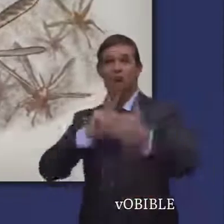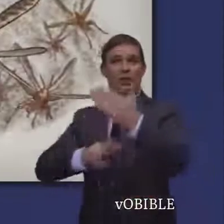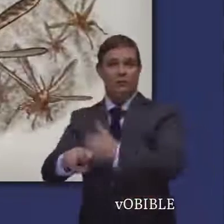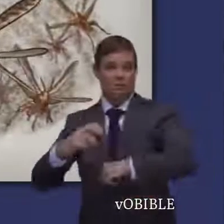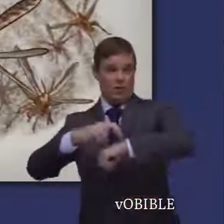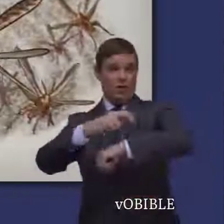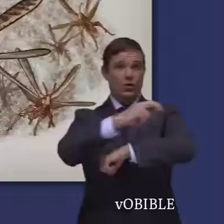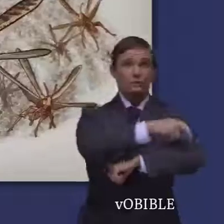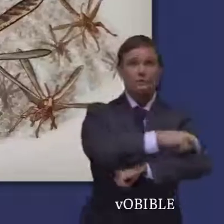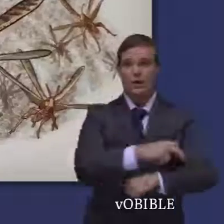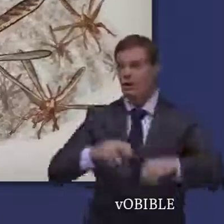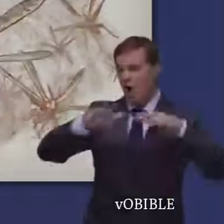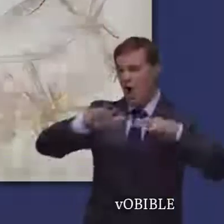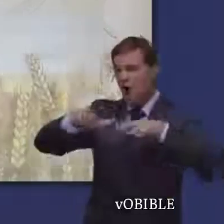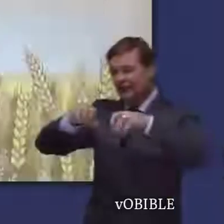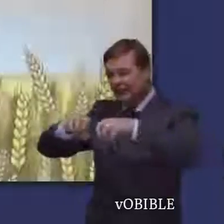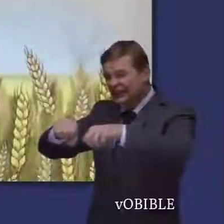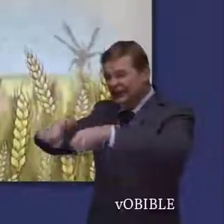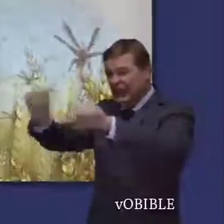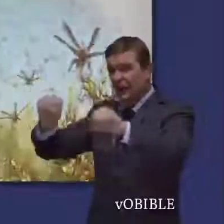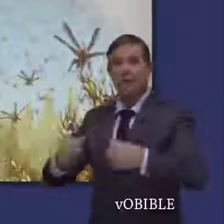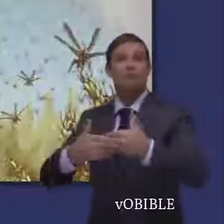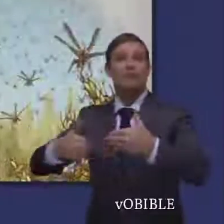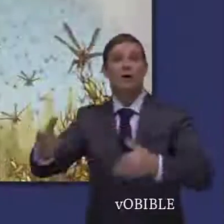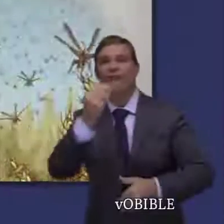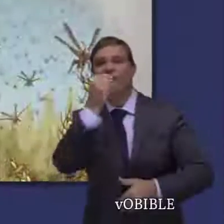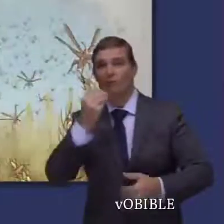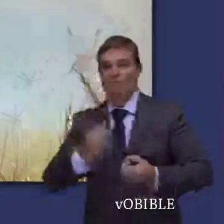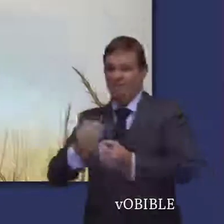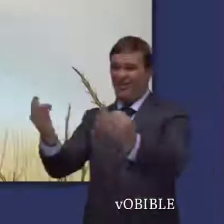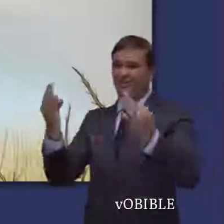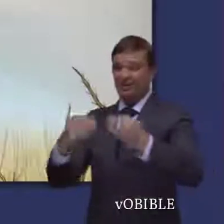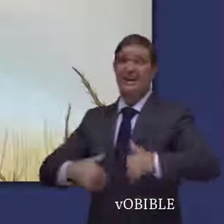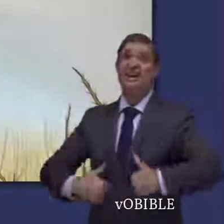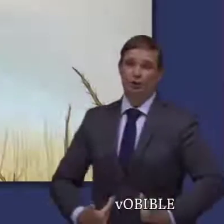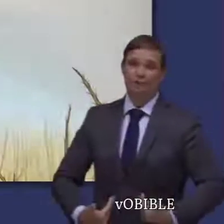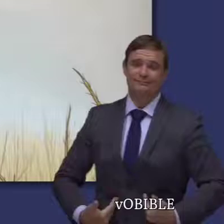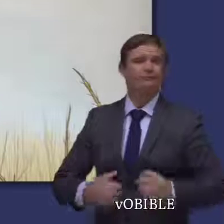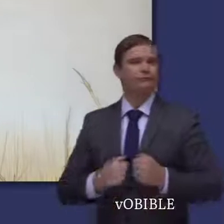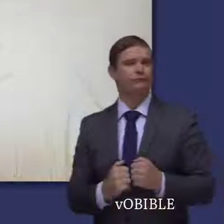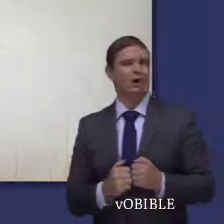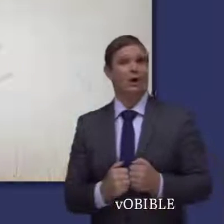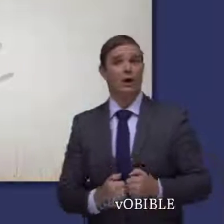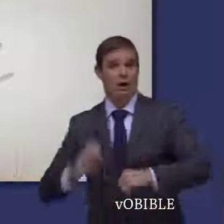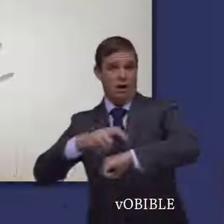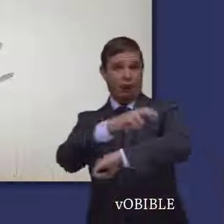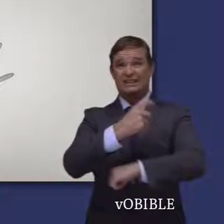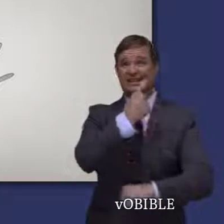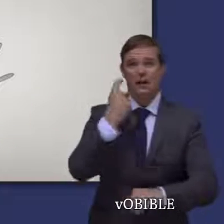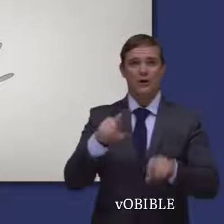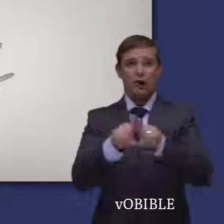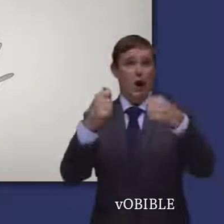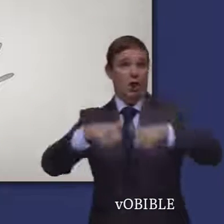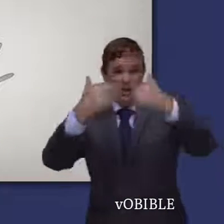Chapters 1 and 2 mention a locust plague that will devastate the land, leaving famine in its wake. The